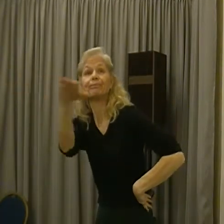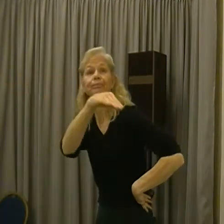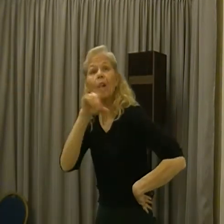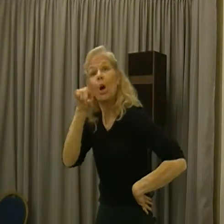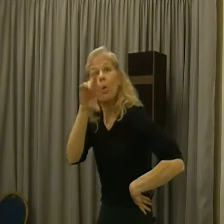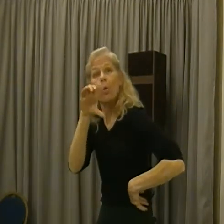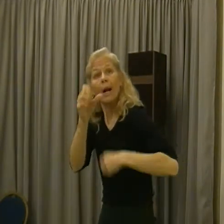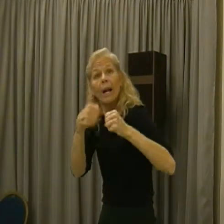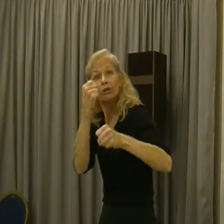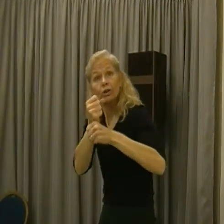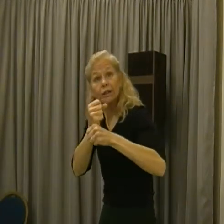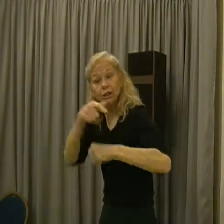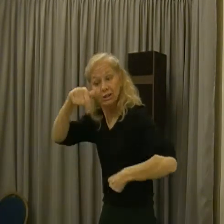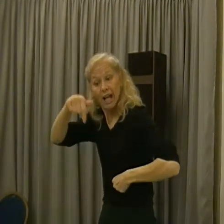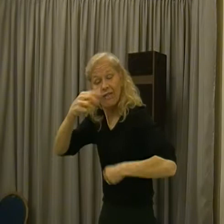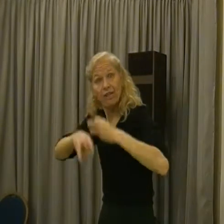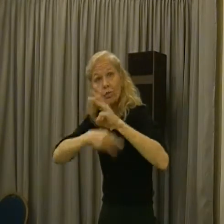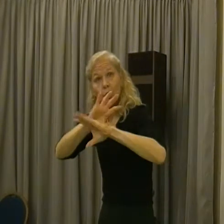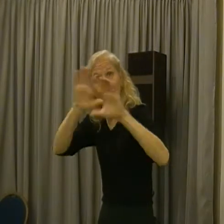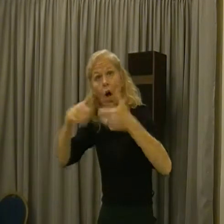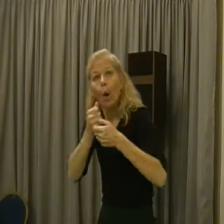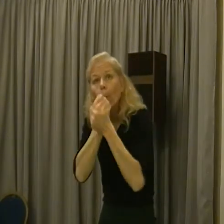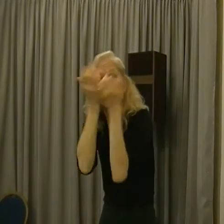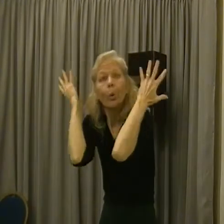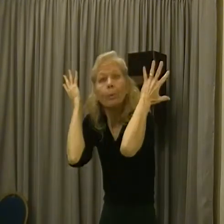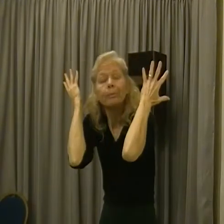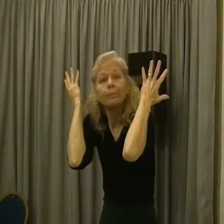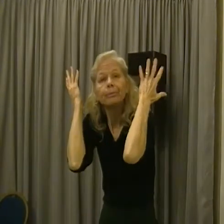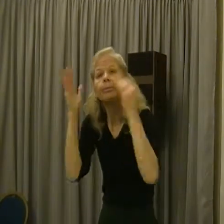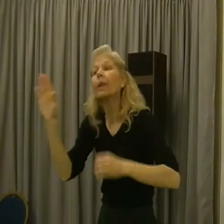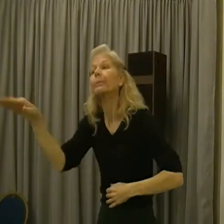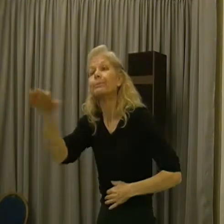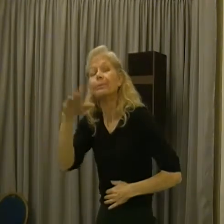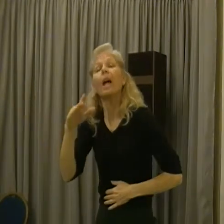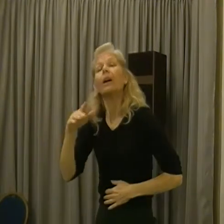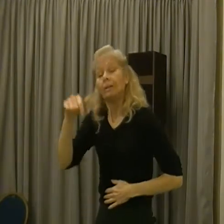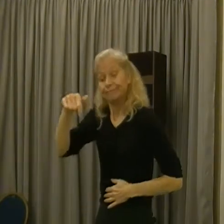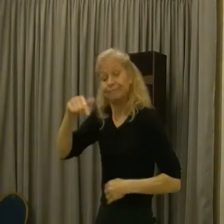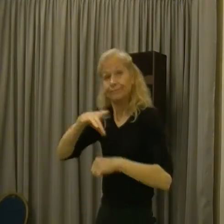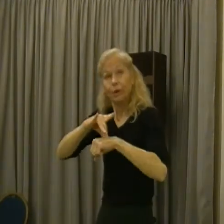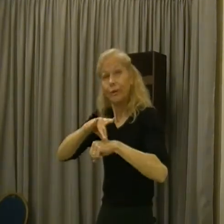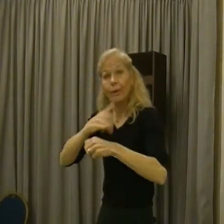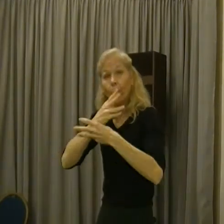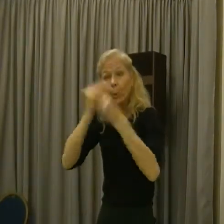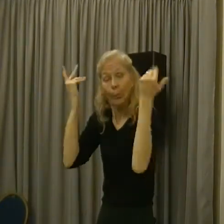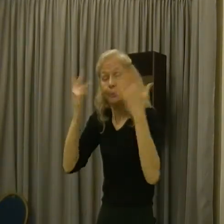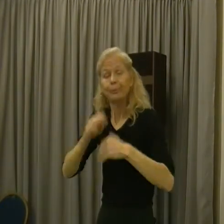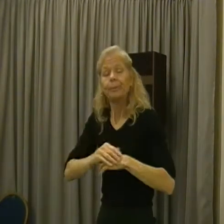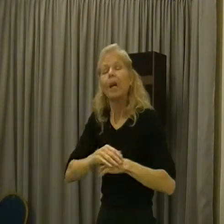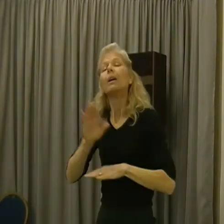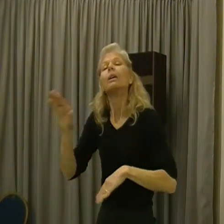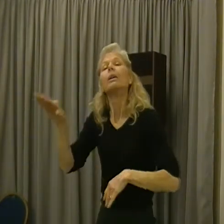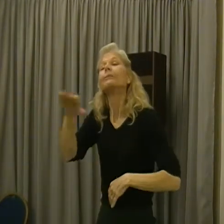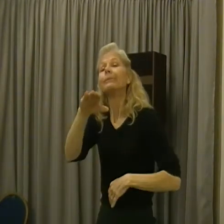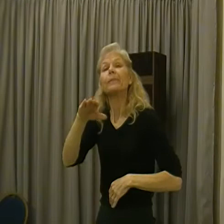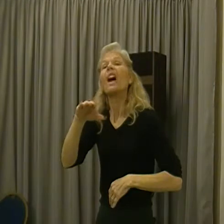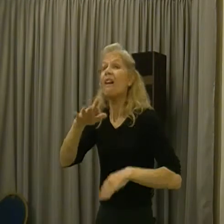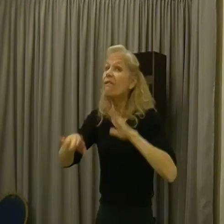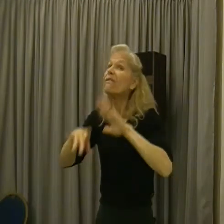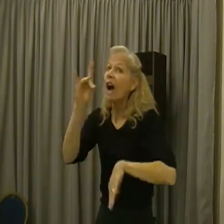the idea that praise, praising God for all these things and not praising ourselves. Well,